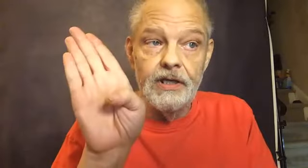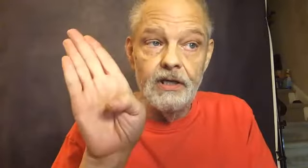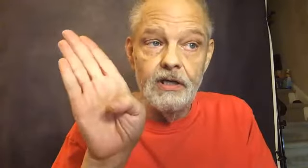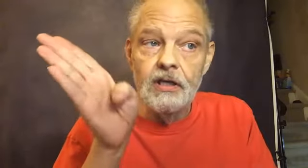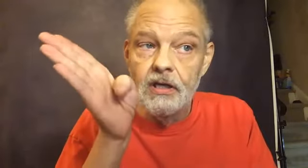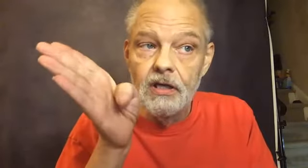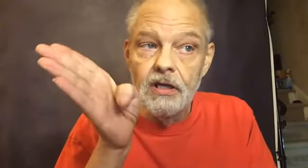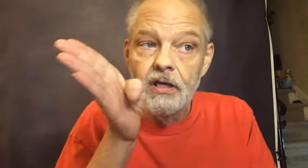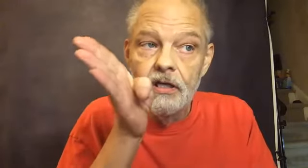B,